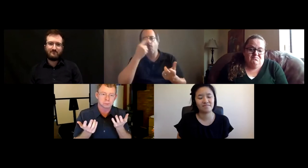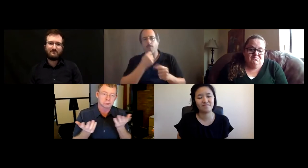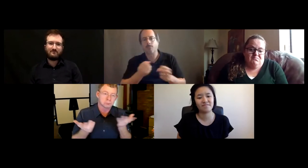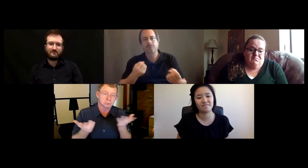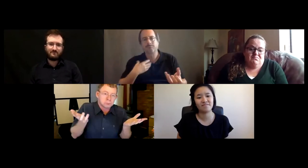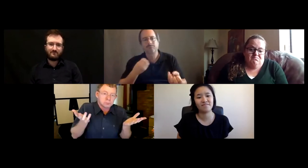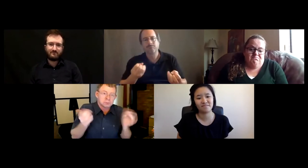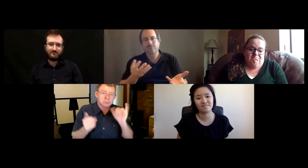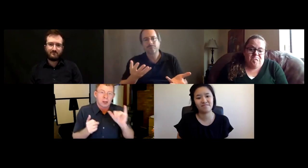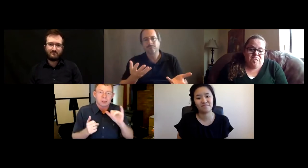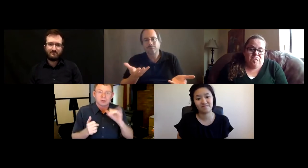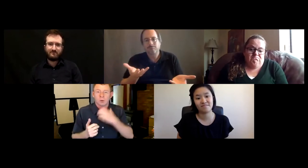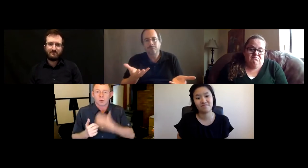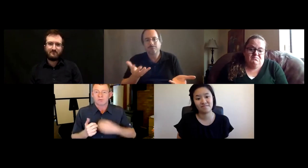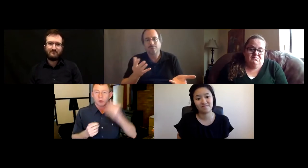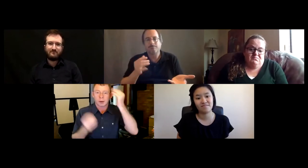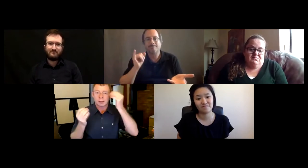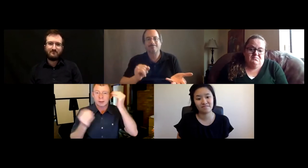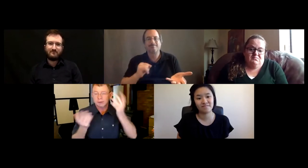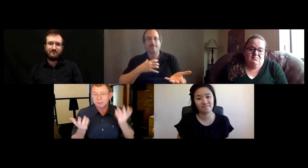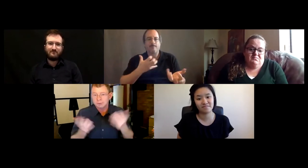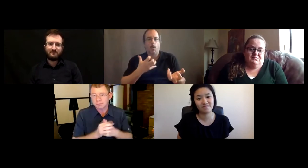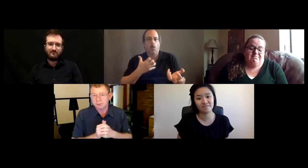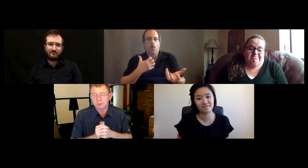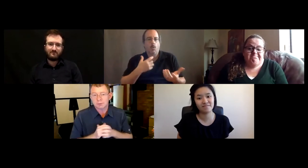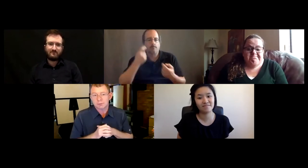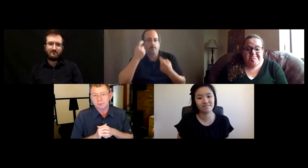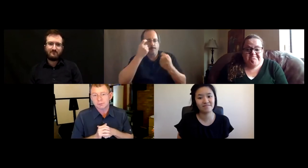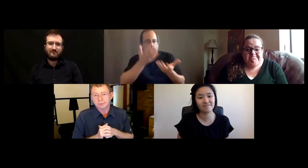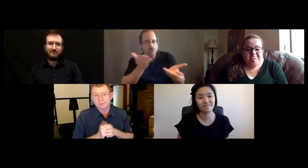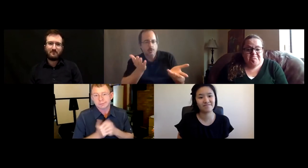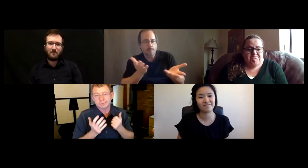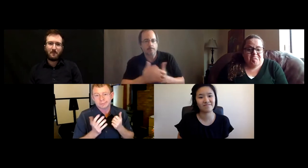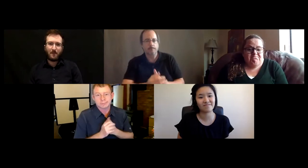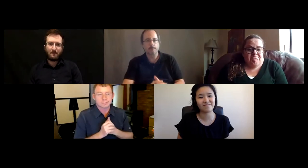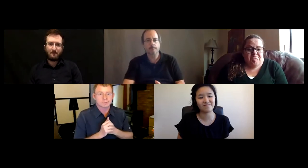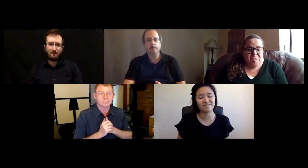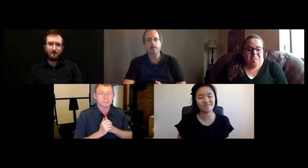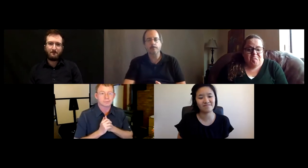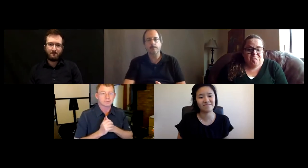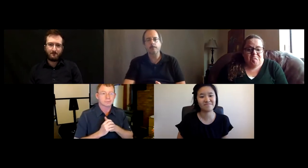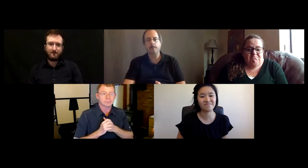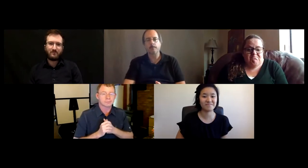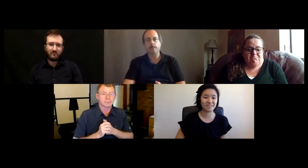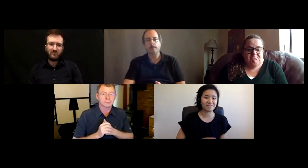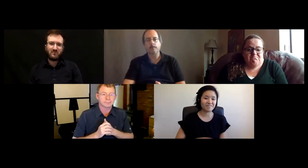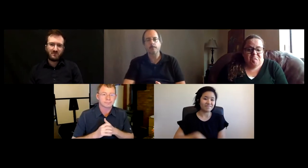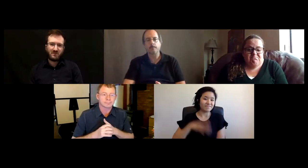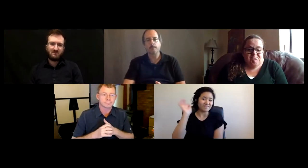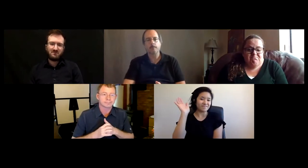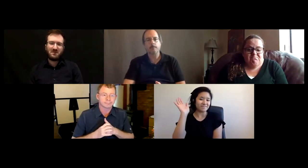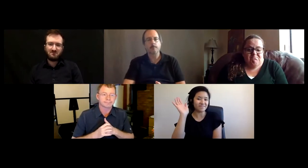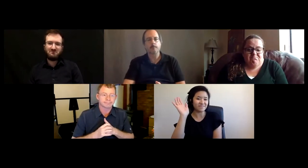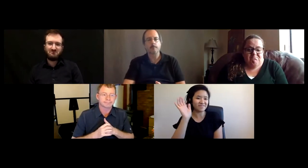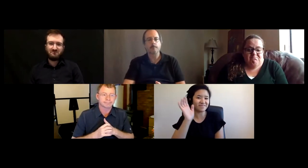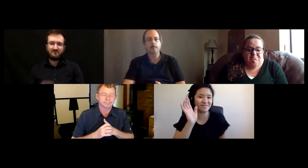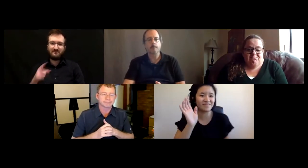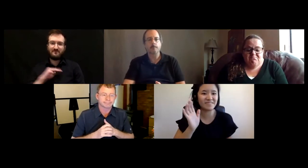I don't see that as being realistic yet, but that's something, you know, wishful thinking, that every child would be